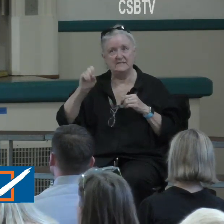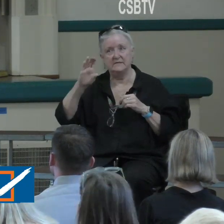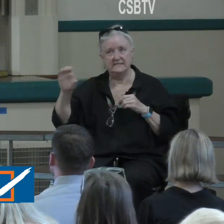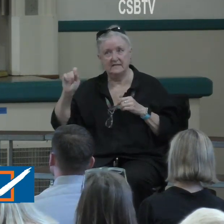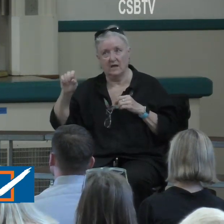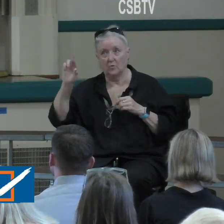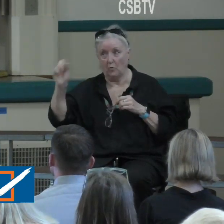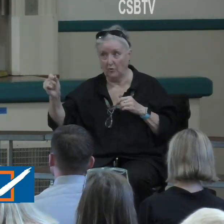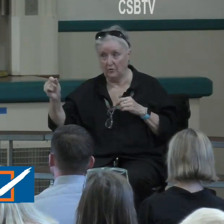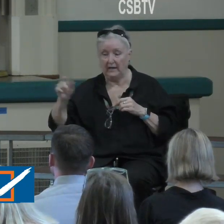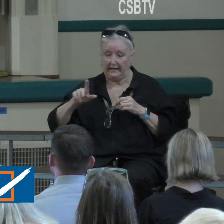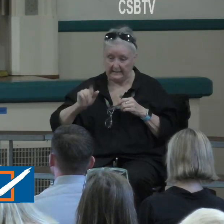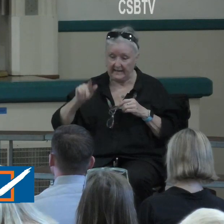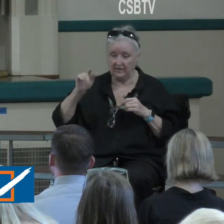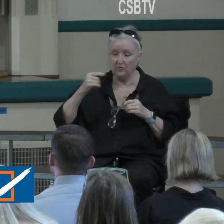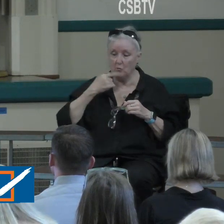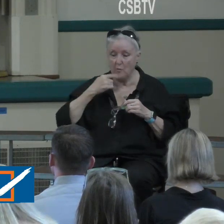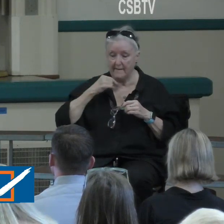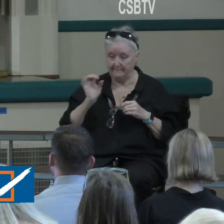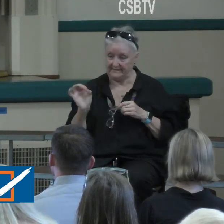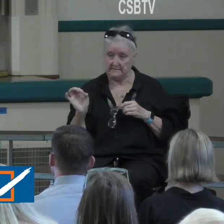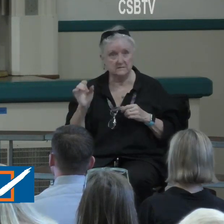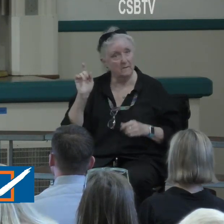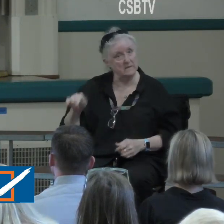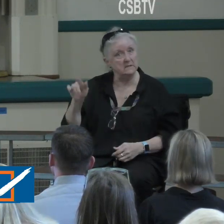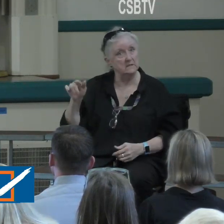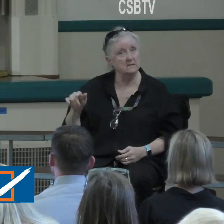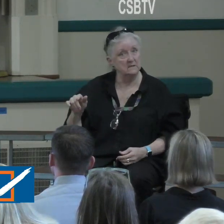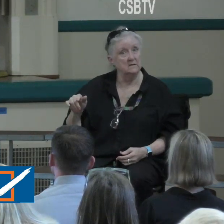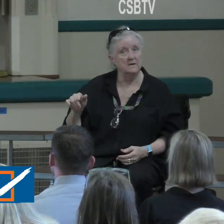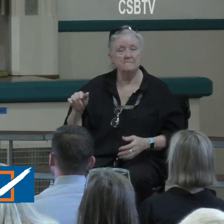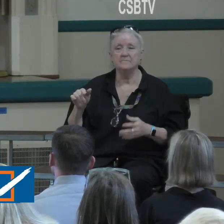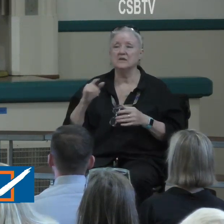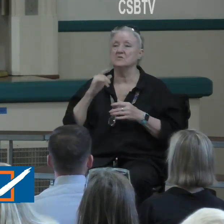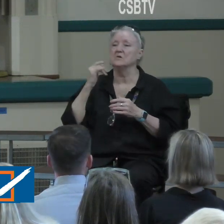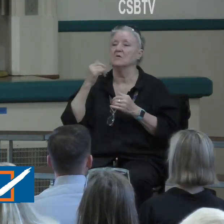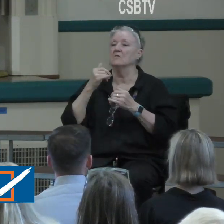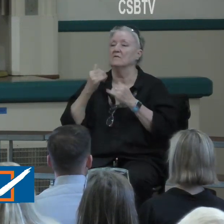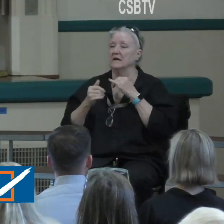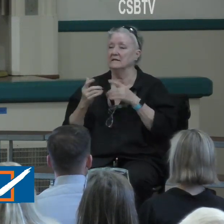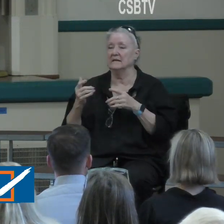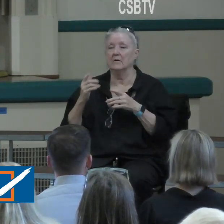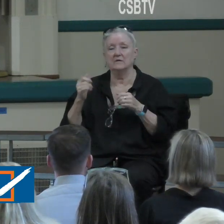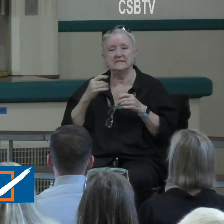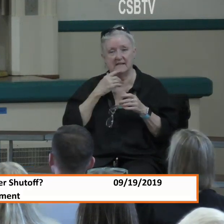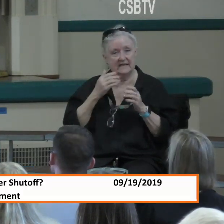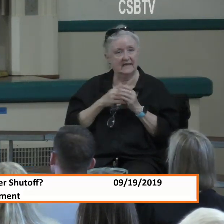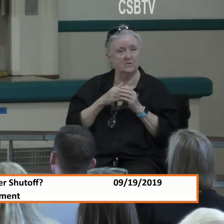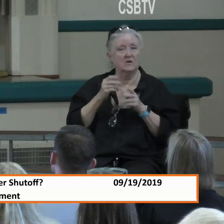readysbc.org and click the red button. So finally, in closing, I'd like to reiterate what Supervisor Williams